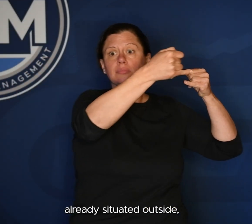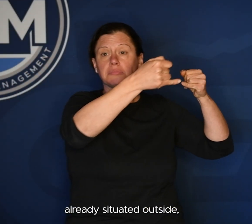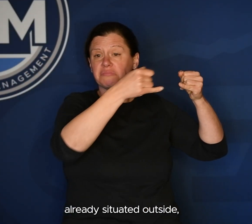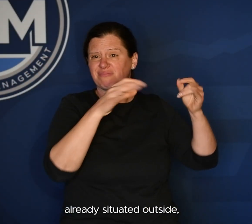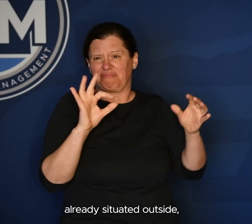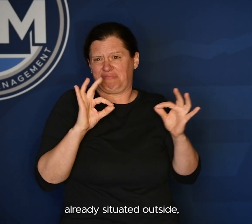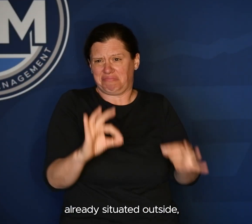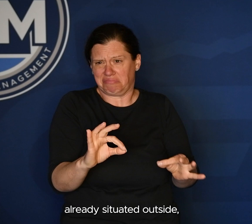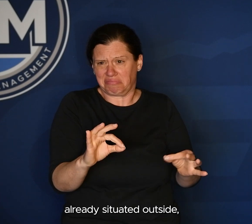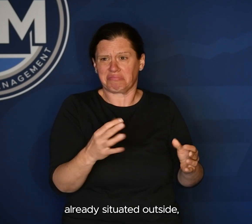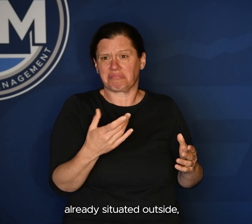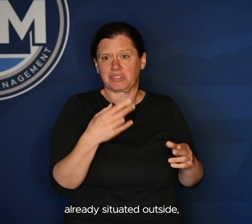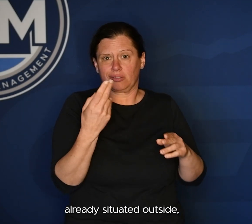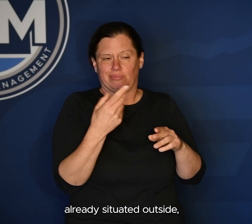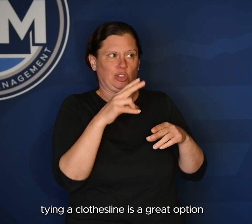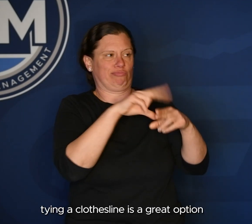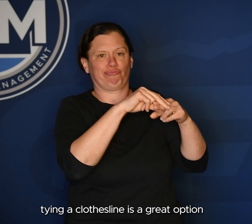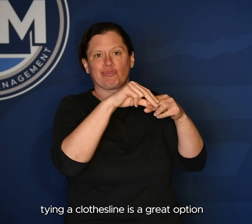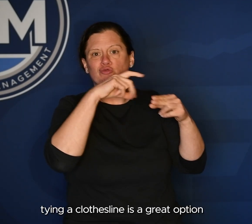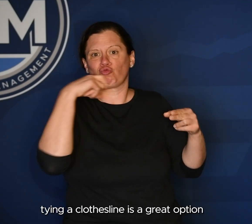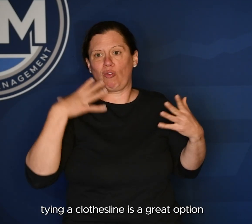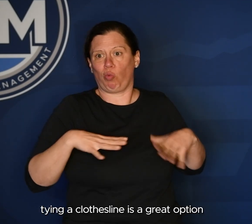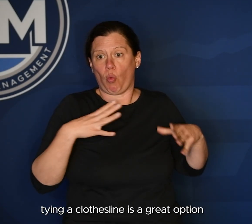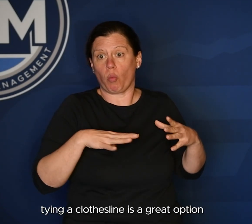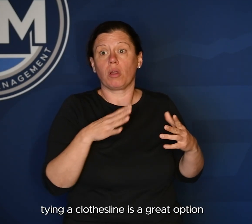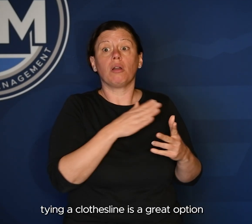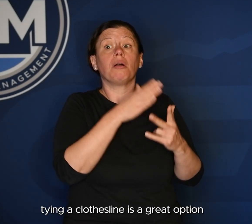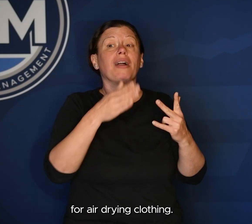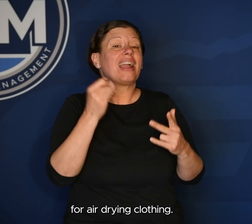outside, tying a clothesline is a great option for air